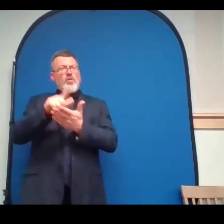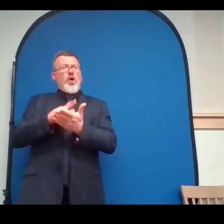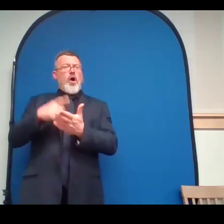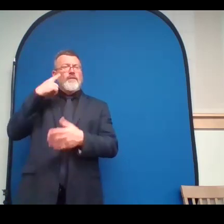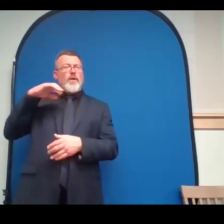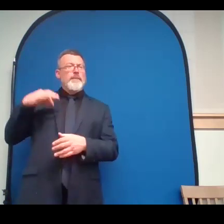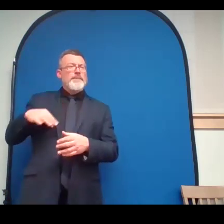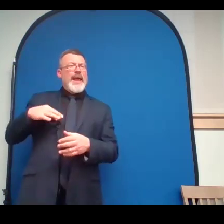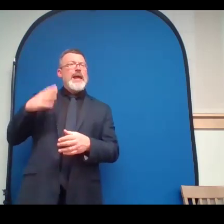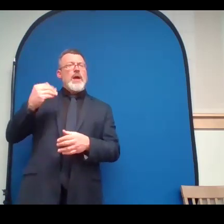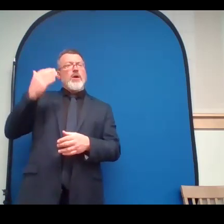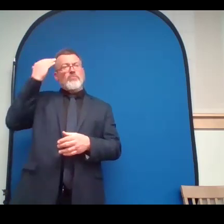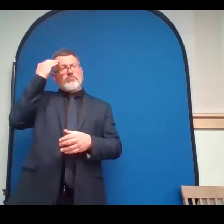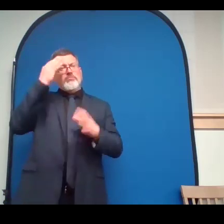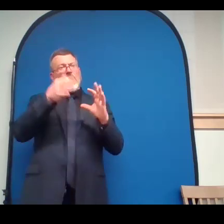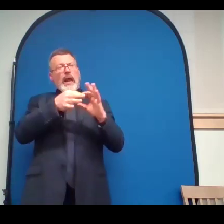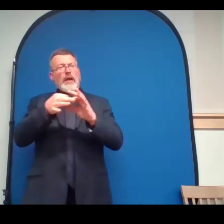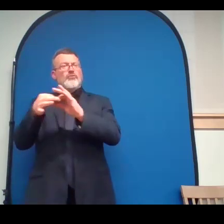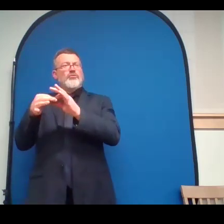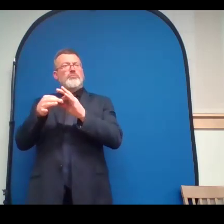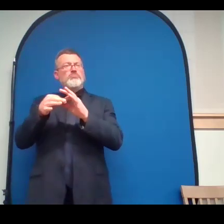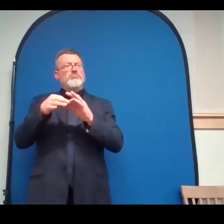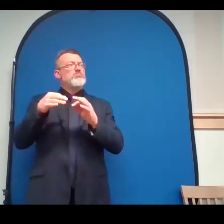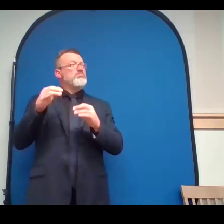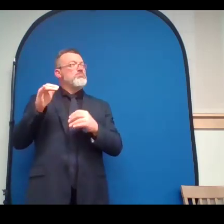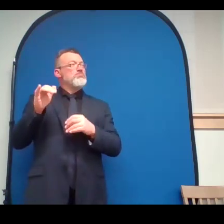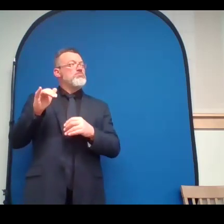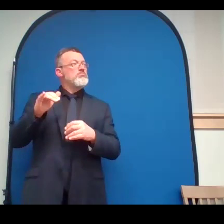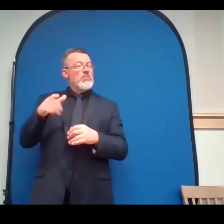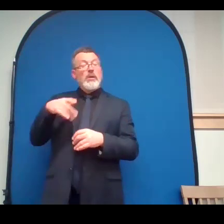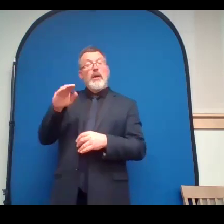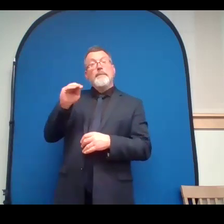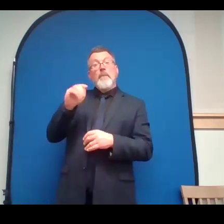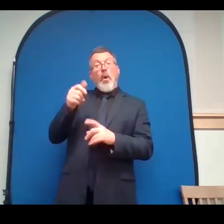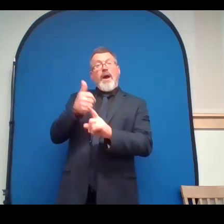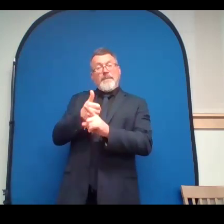Maine, I delegated that to him to do so.